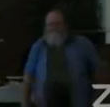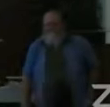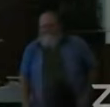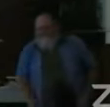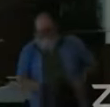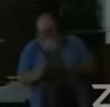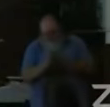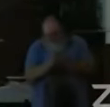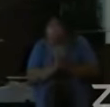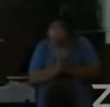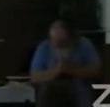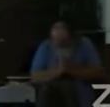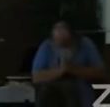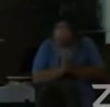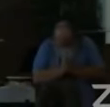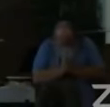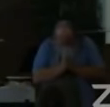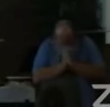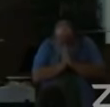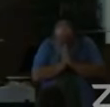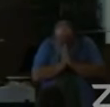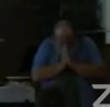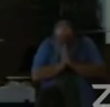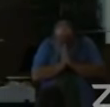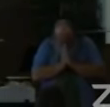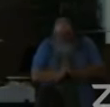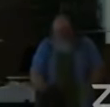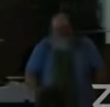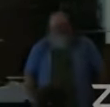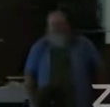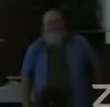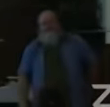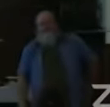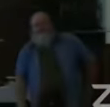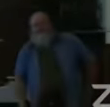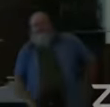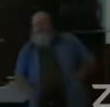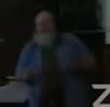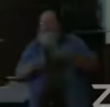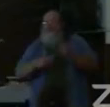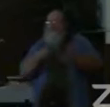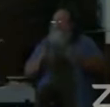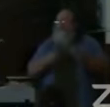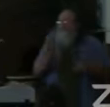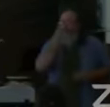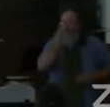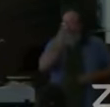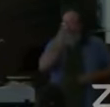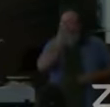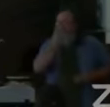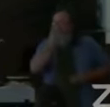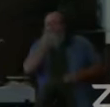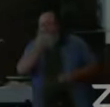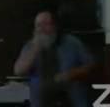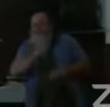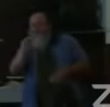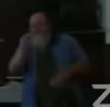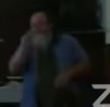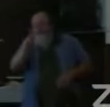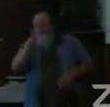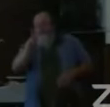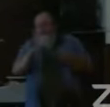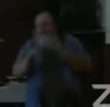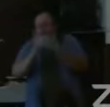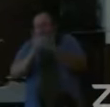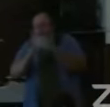Let's bow our heads. Every head bowed, every eye closed. There's people watching online. We're talking to you too.